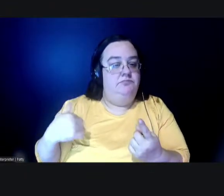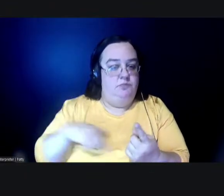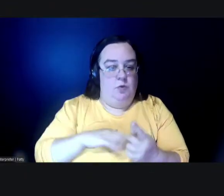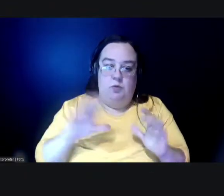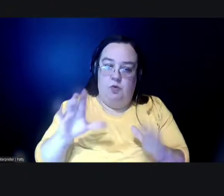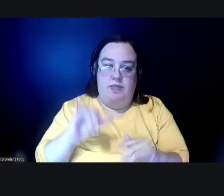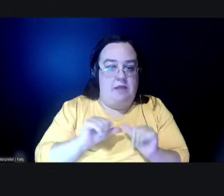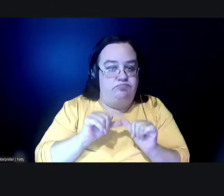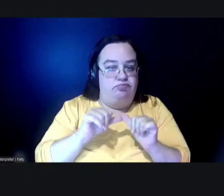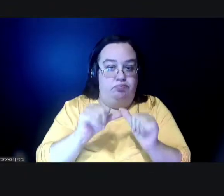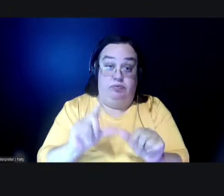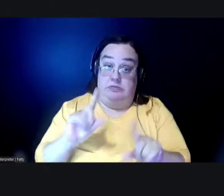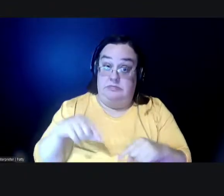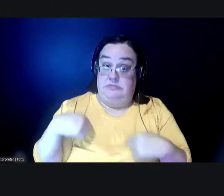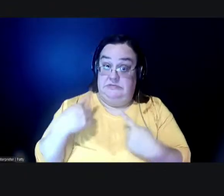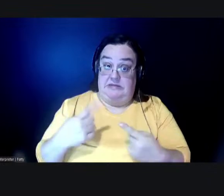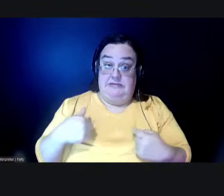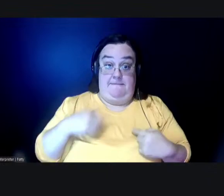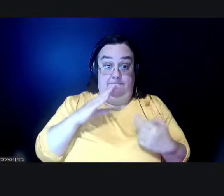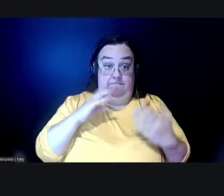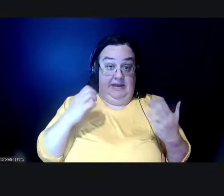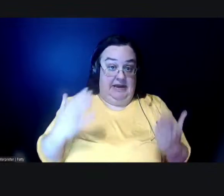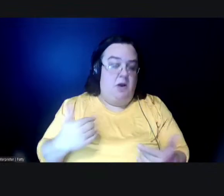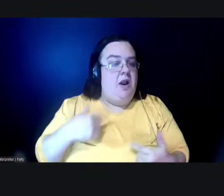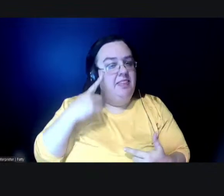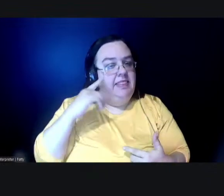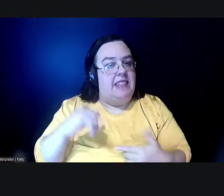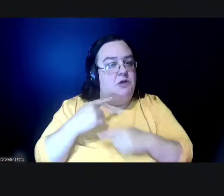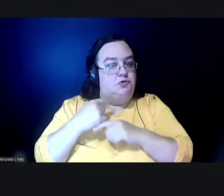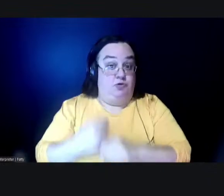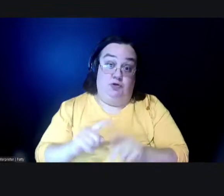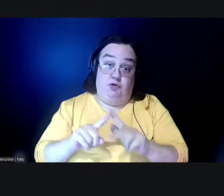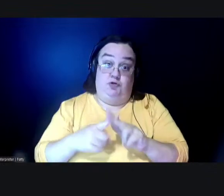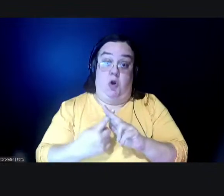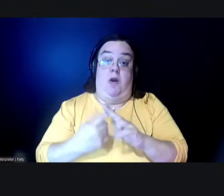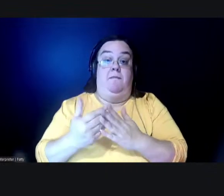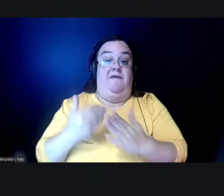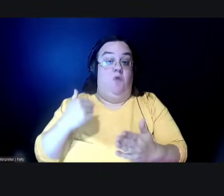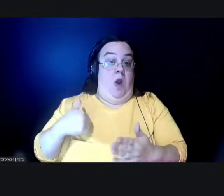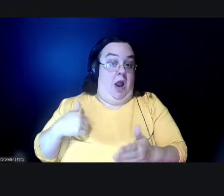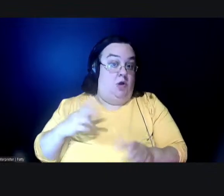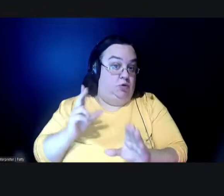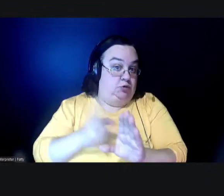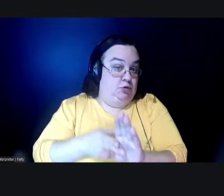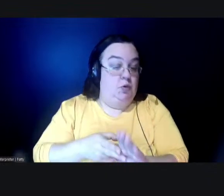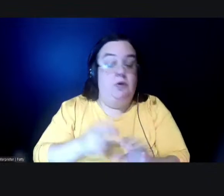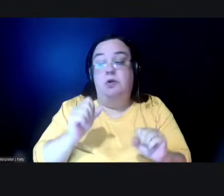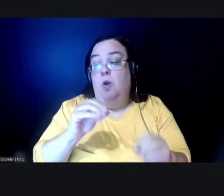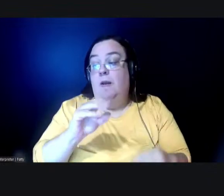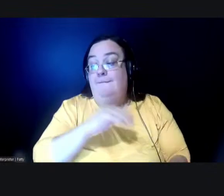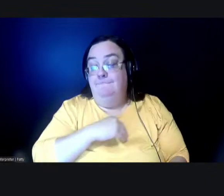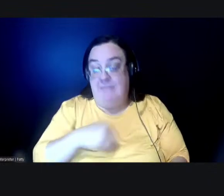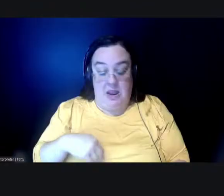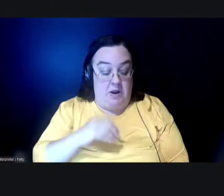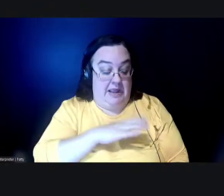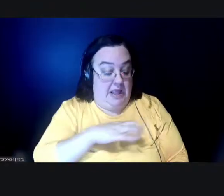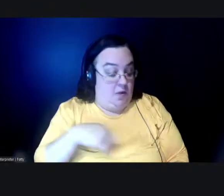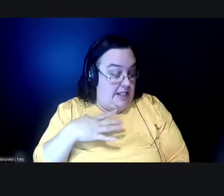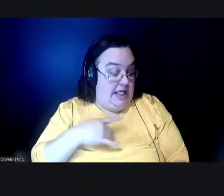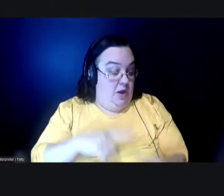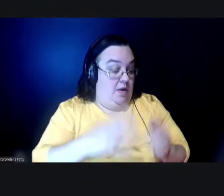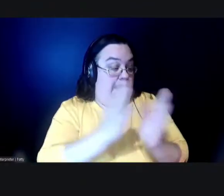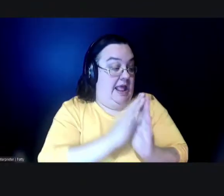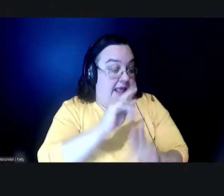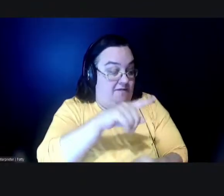since I've been here, and I think this tradition started before I got here. So, Mayor and Council, I would like to ask if you can make a